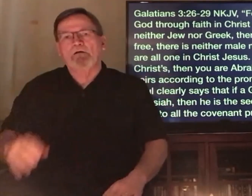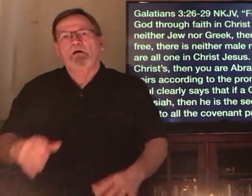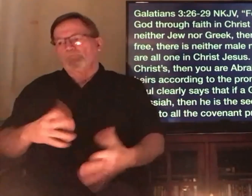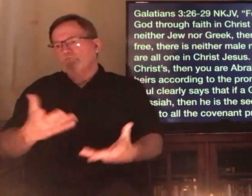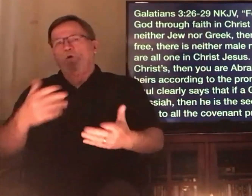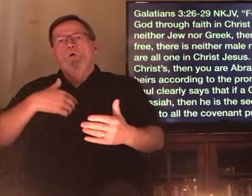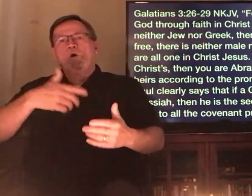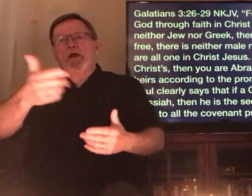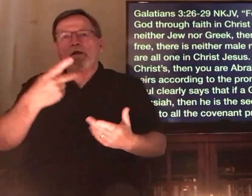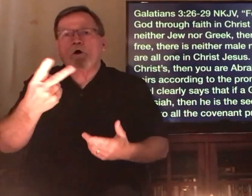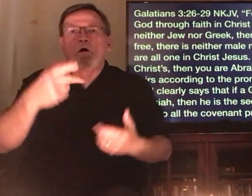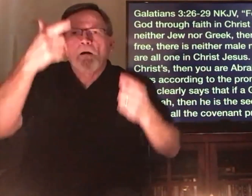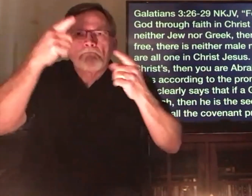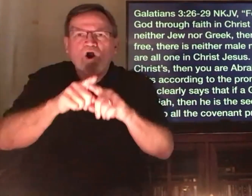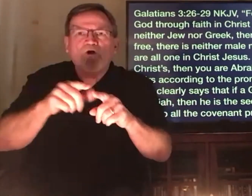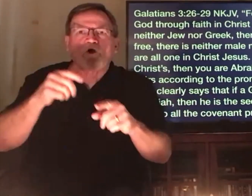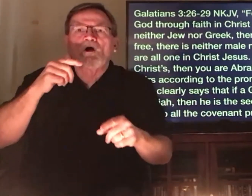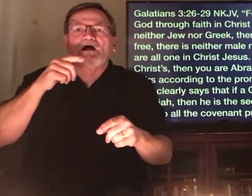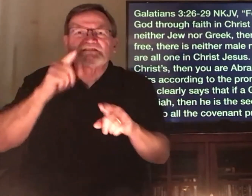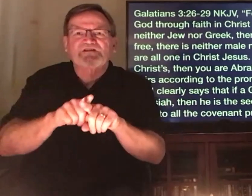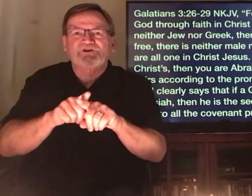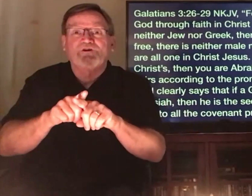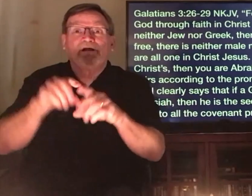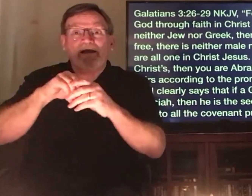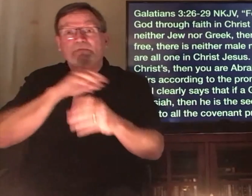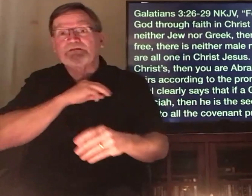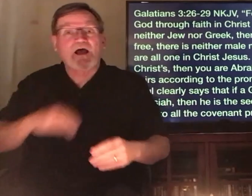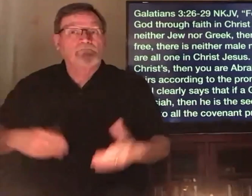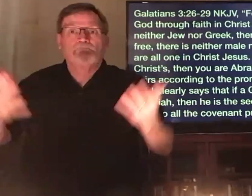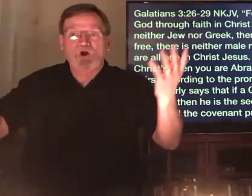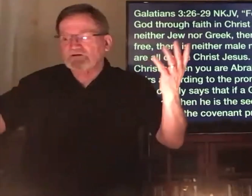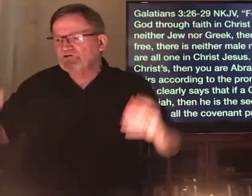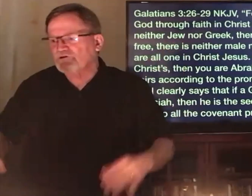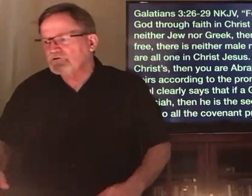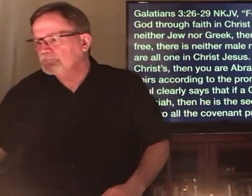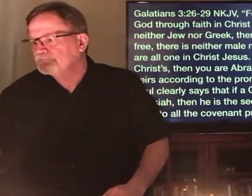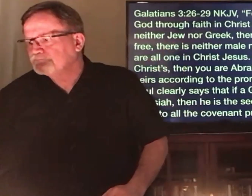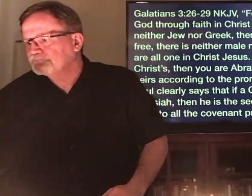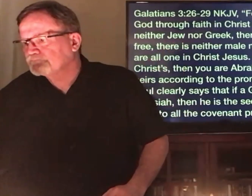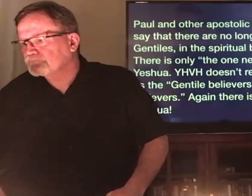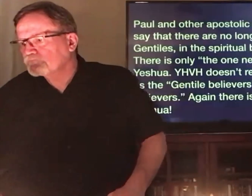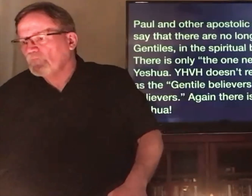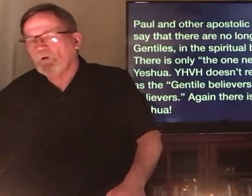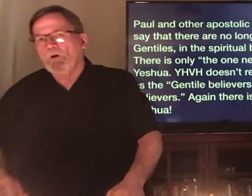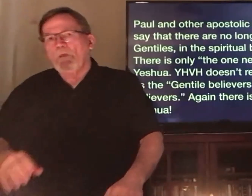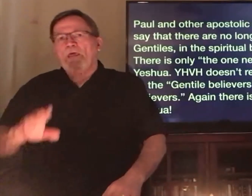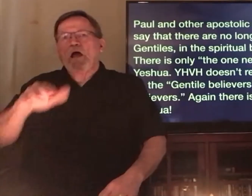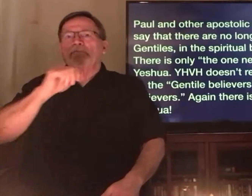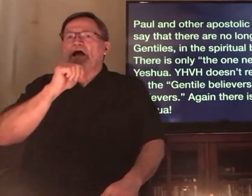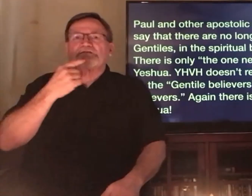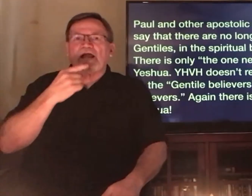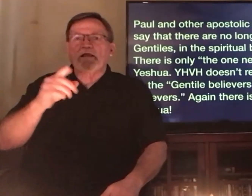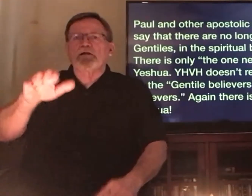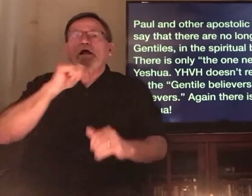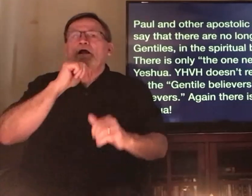a Gentile belongs to Messiah, then he is the seed, and